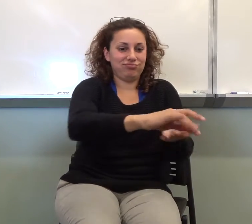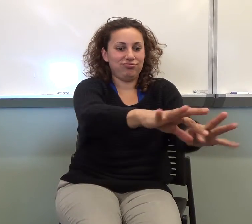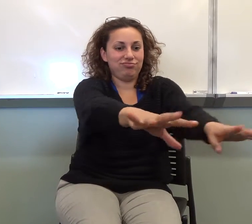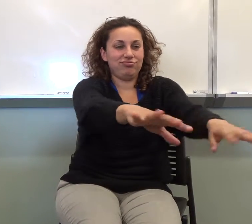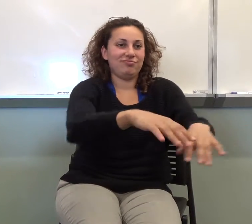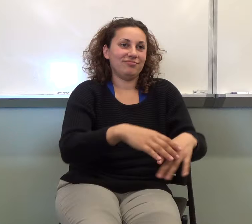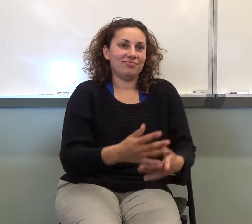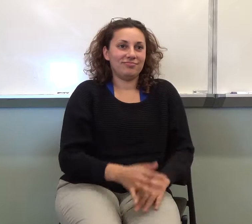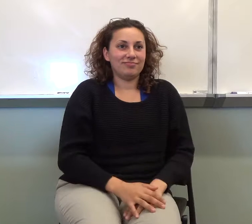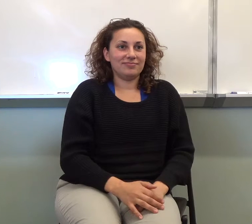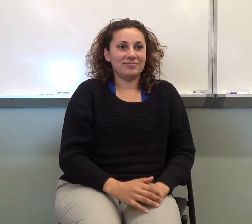of elements